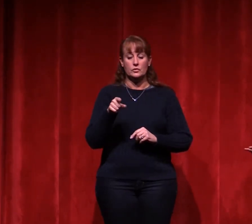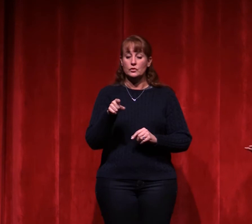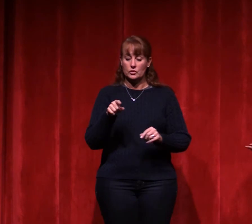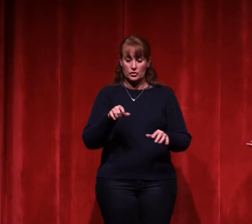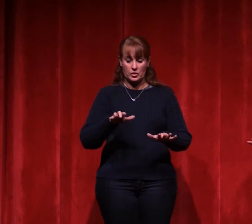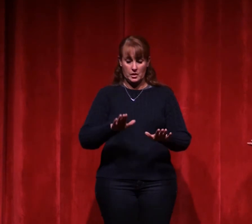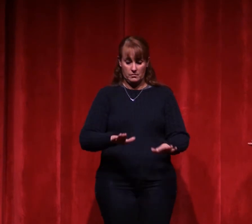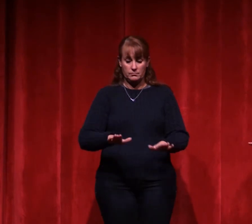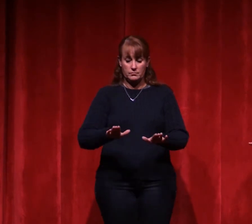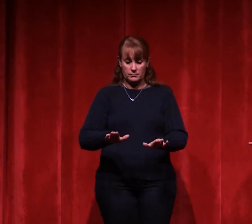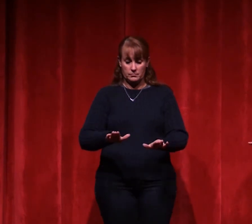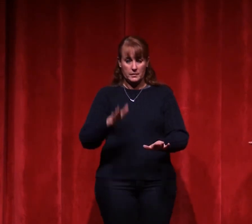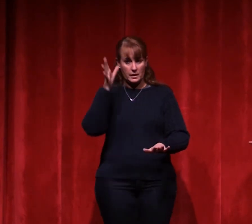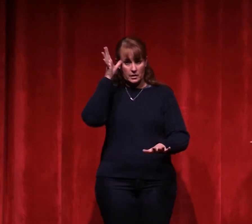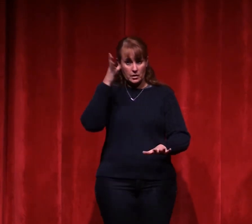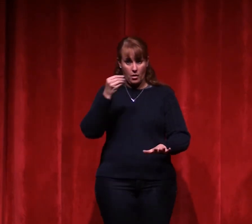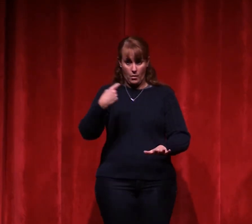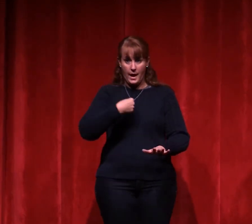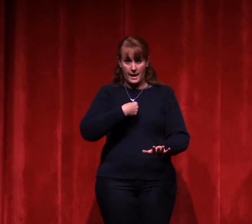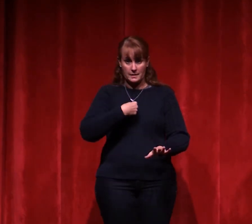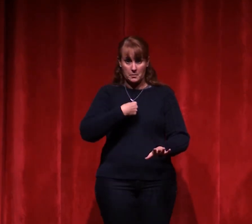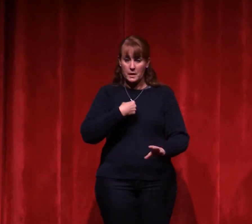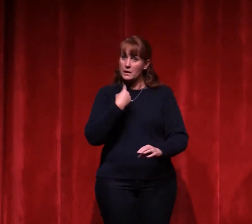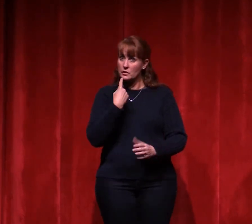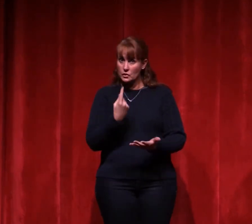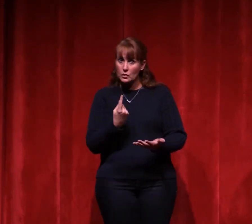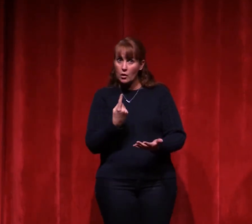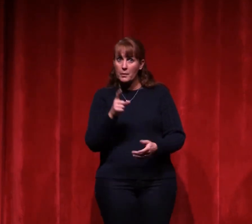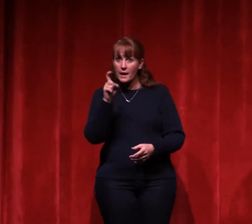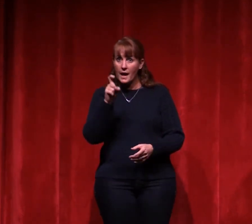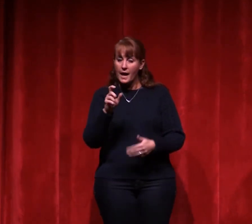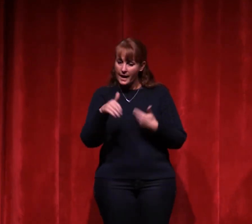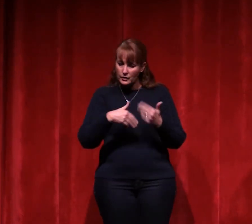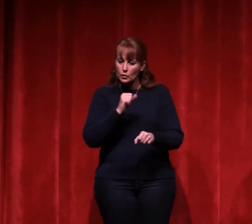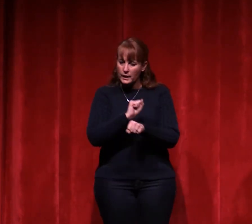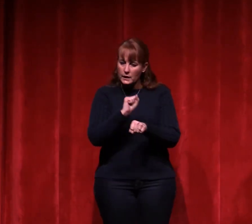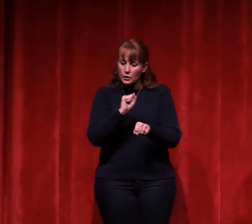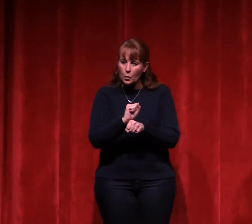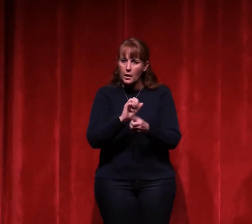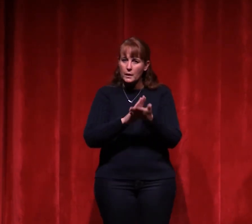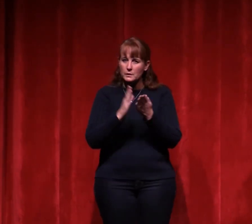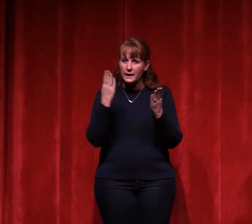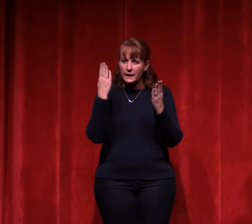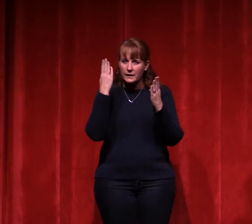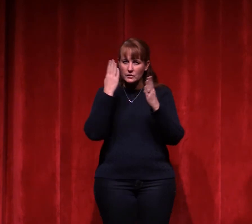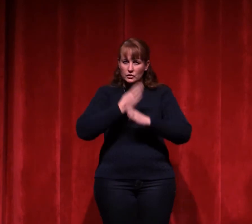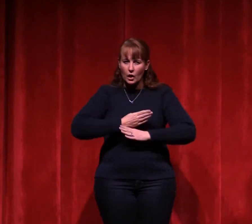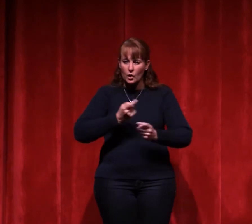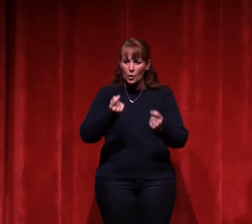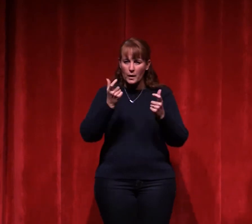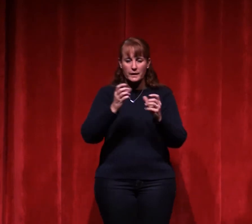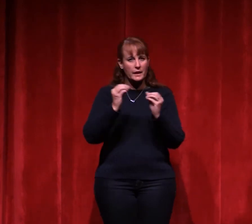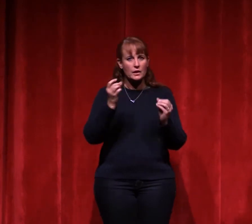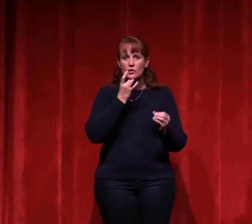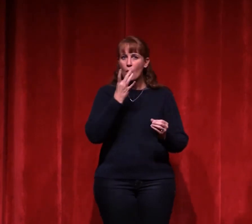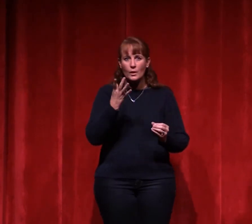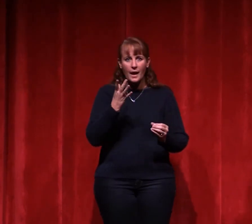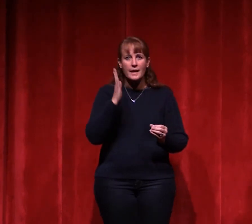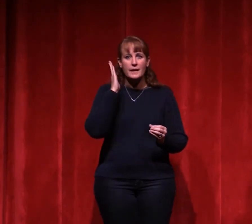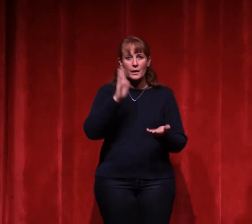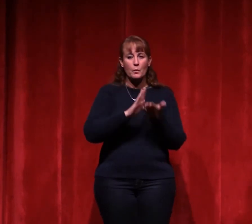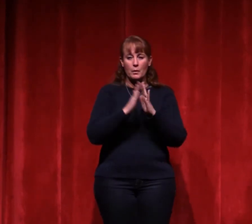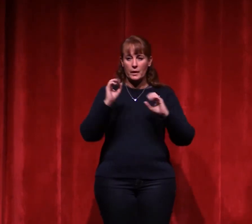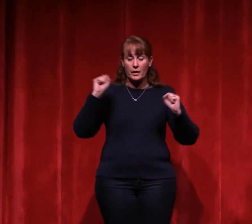She steadied the doe and she steadied me. She told me I had to get to work. It was getting dark quickly, we had no light, and we were